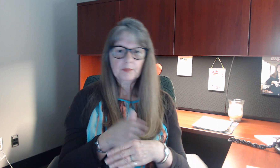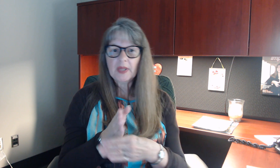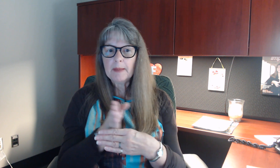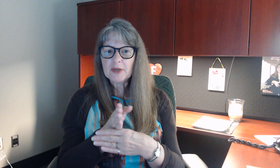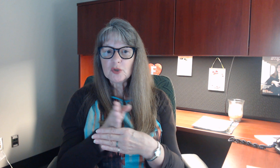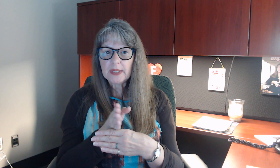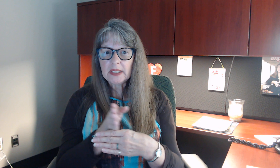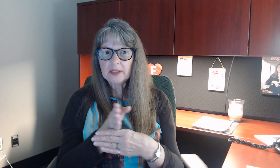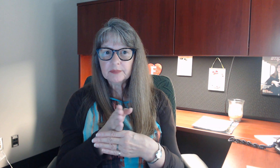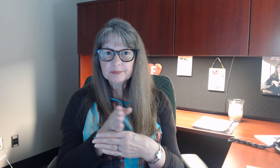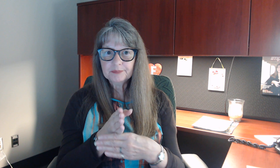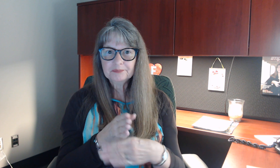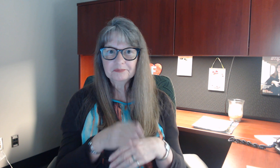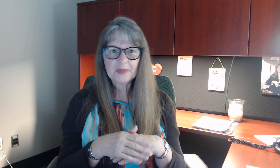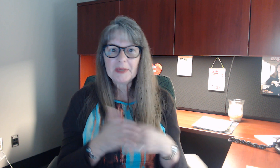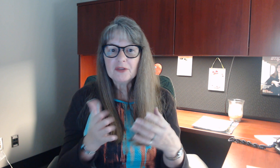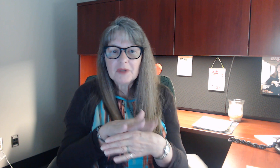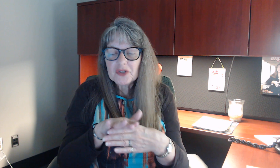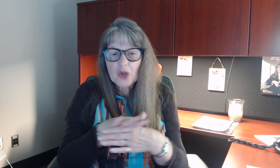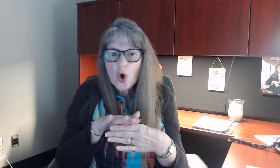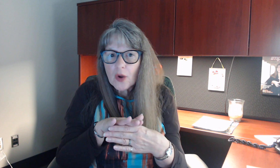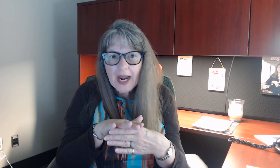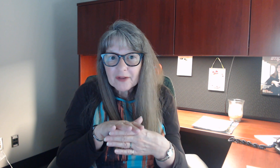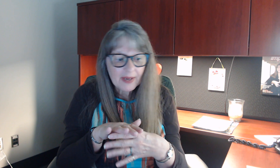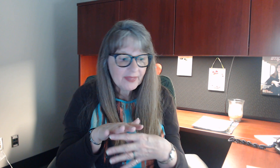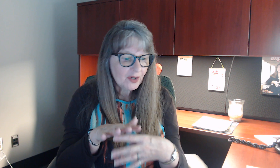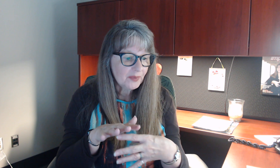In between. I mean, it's all kind of right there, right?